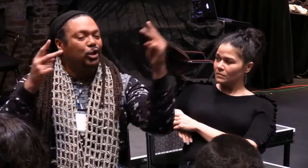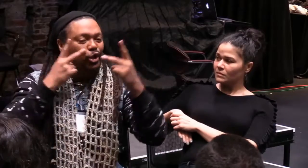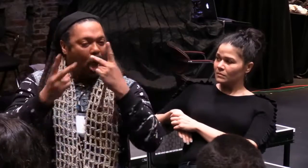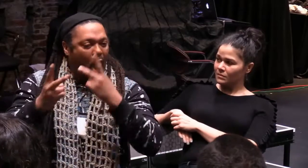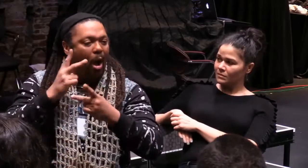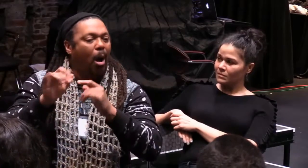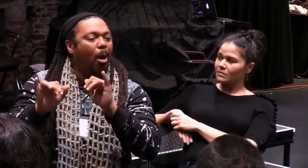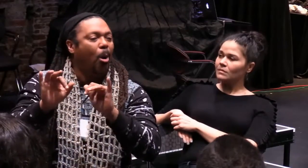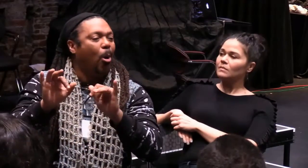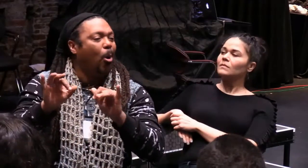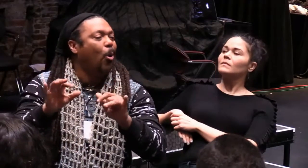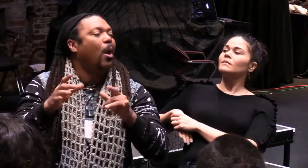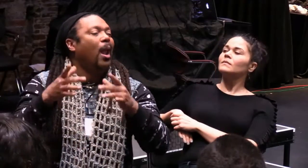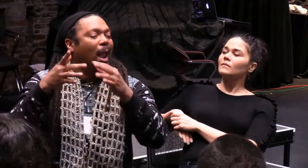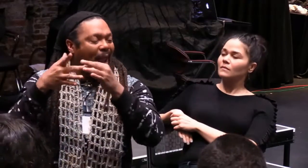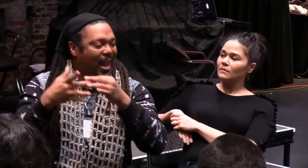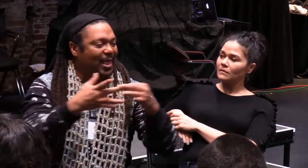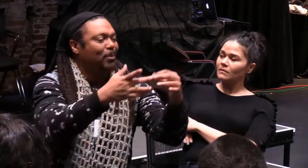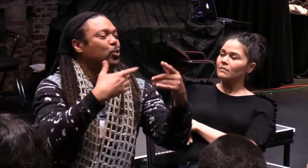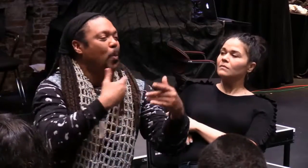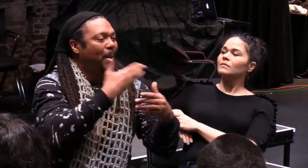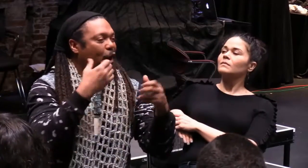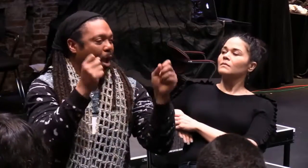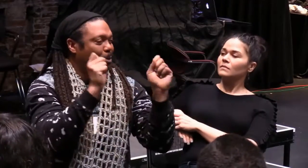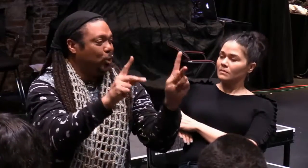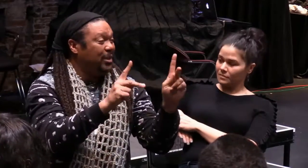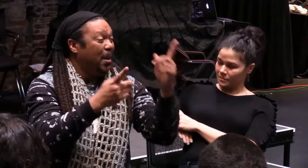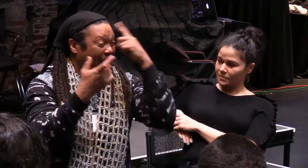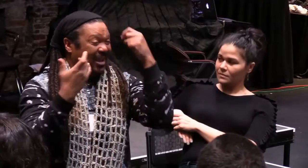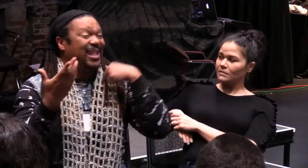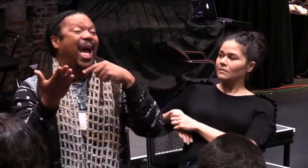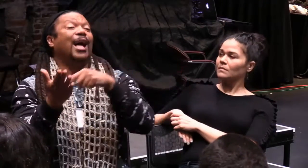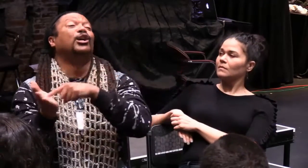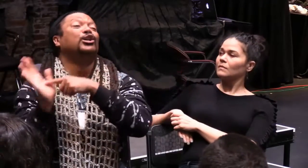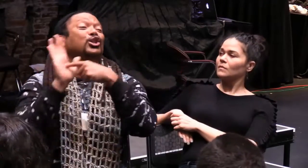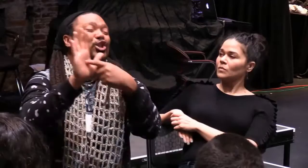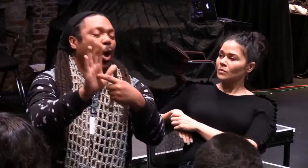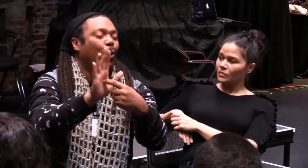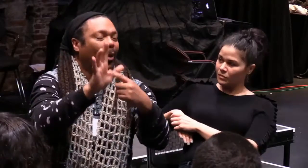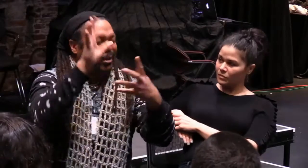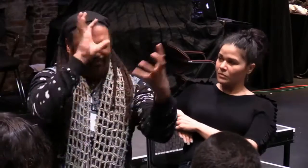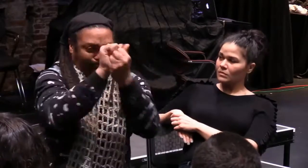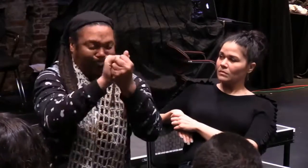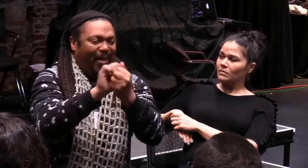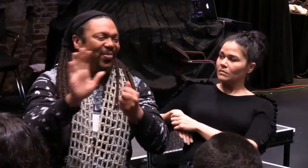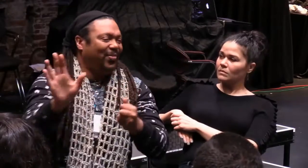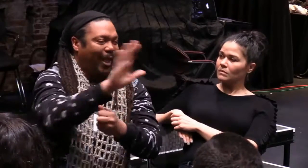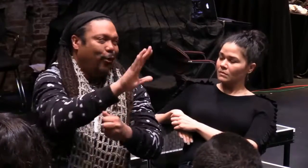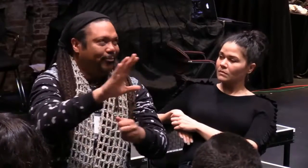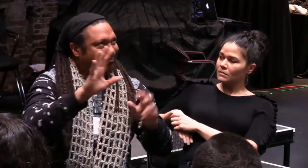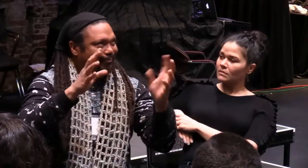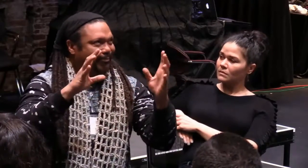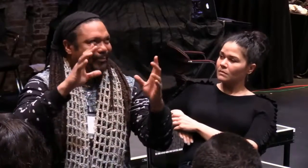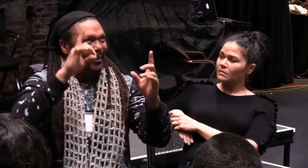them. I'm creating my own stuff, which then segues and influences the traditional space